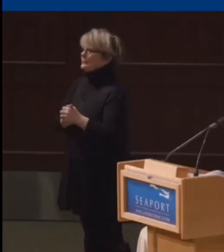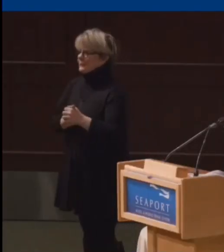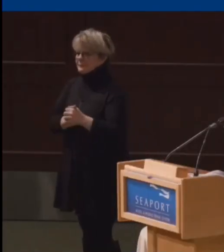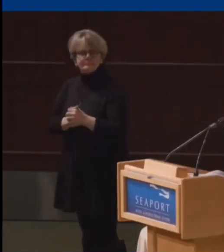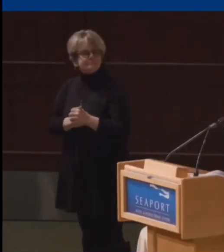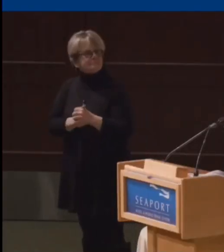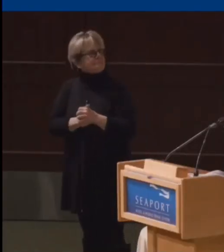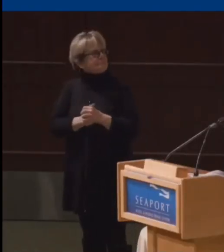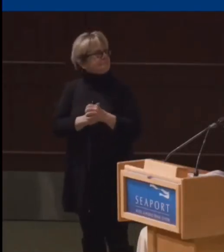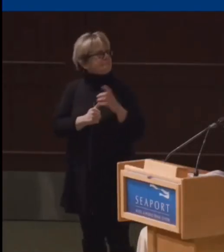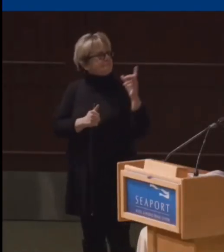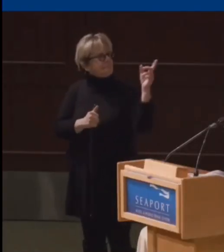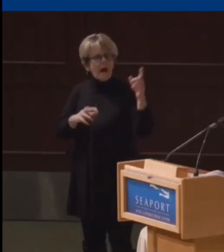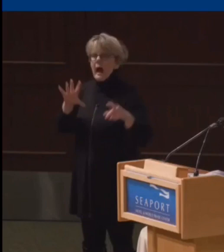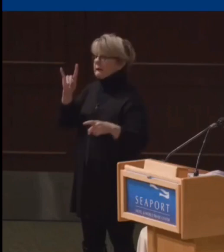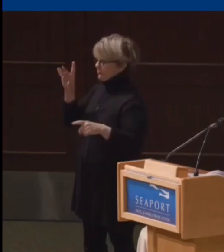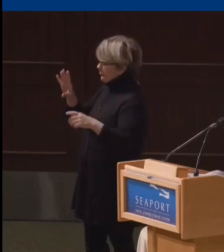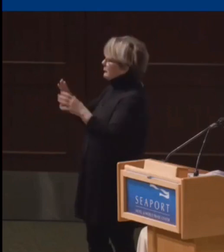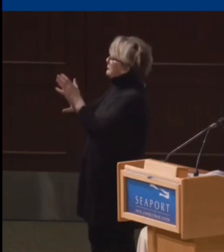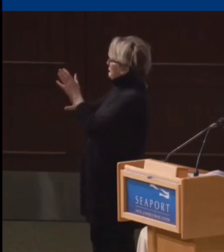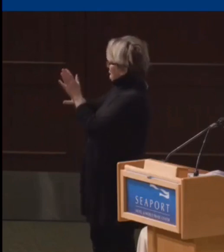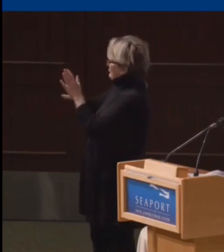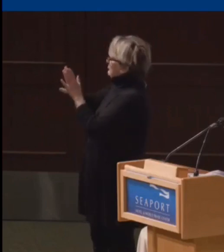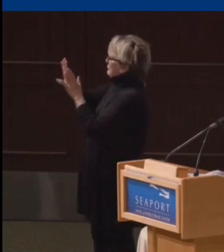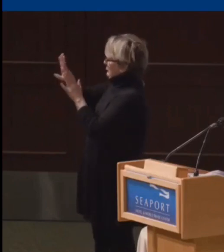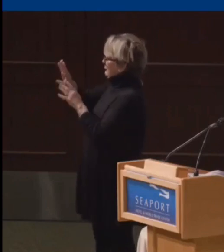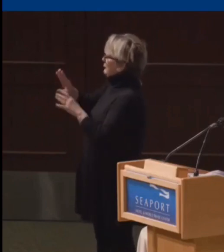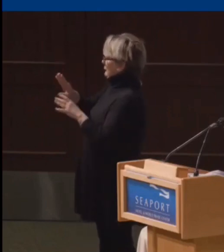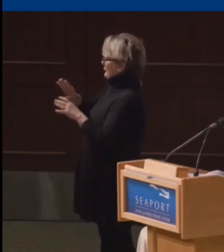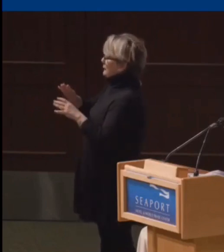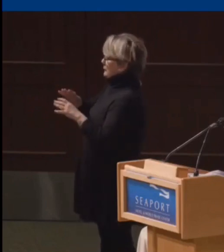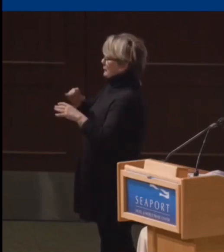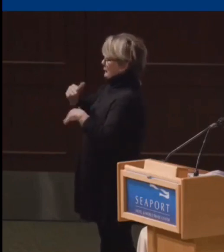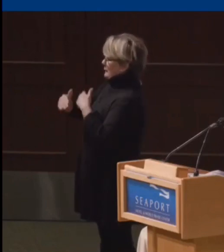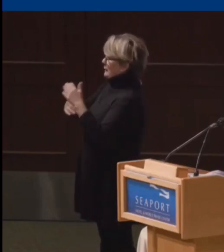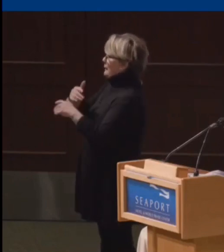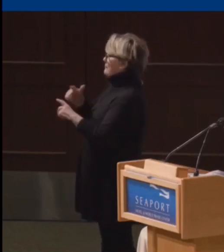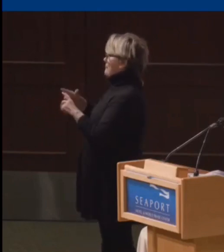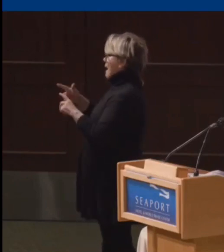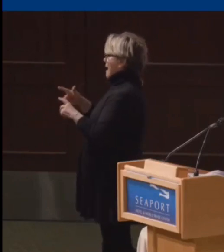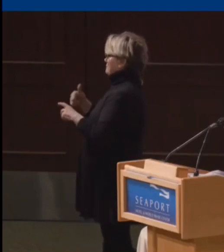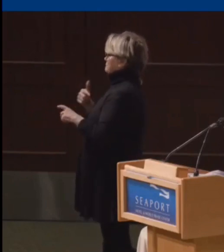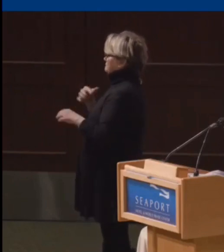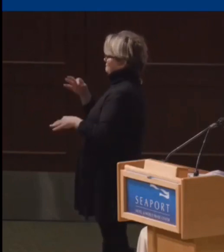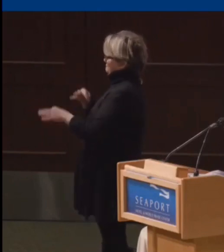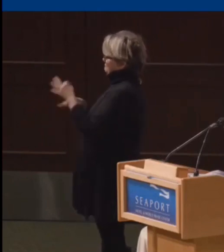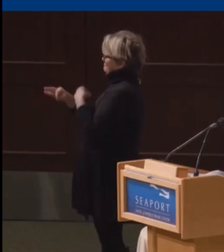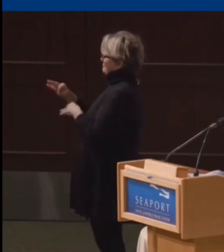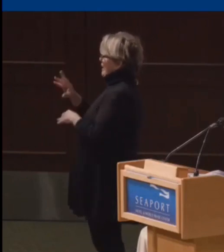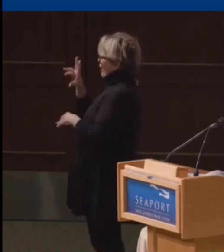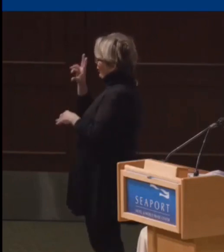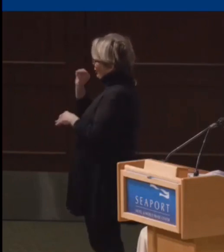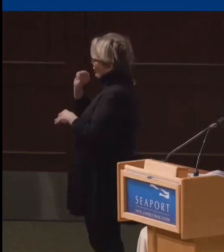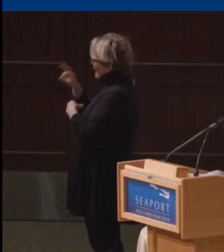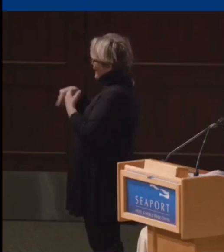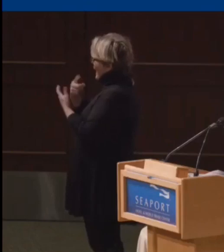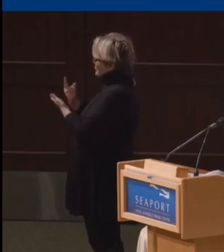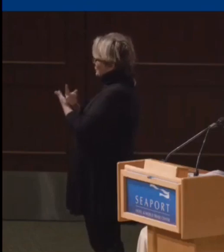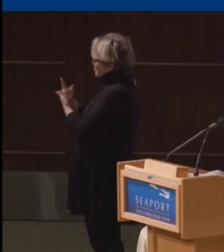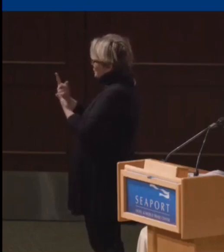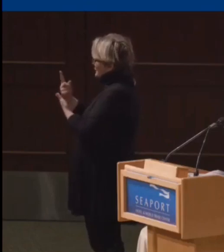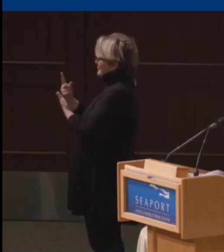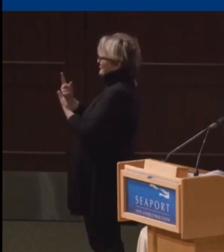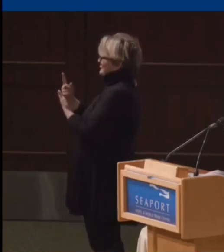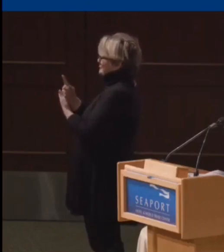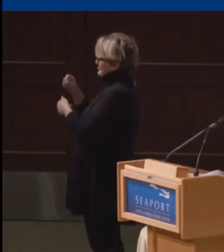Although I made rapid progress, it came at an expense, as I was spending 30 hours per week inside with teachers. I